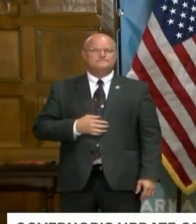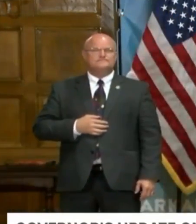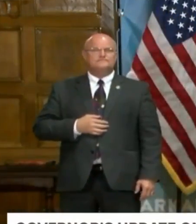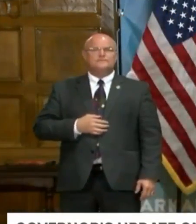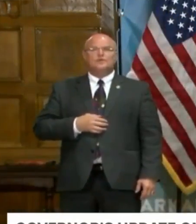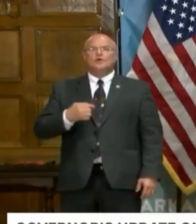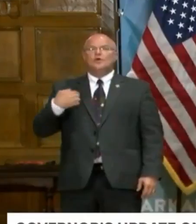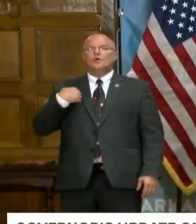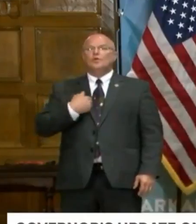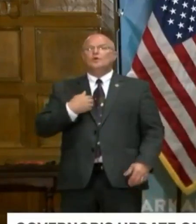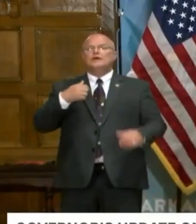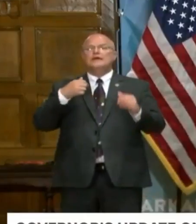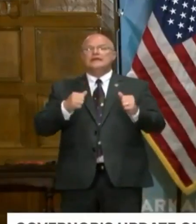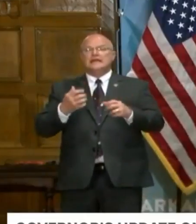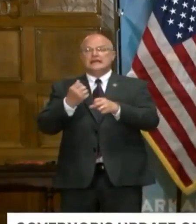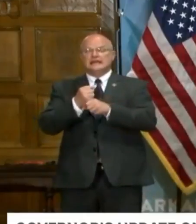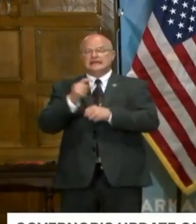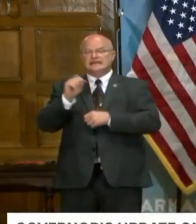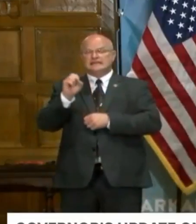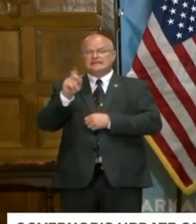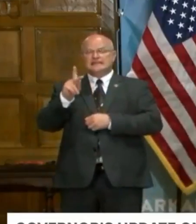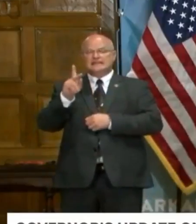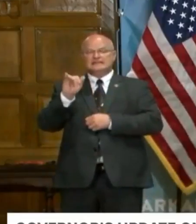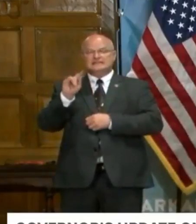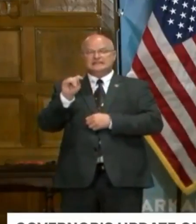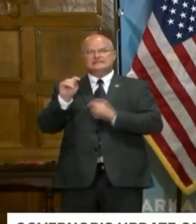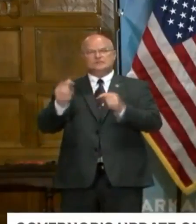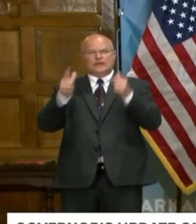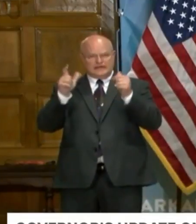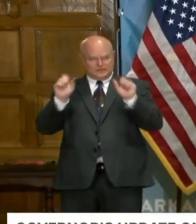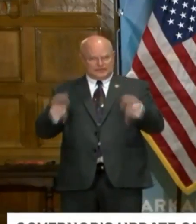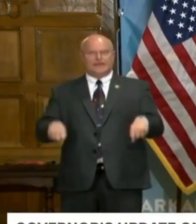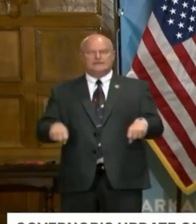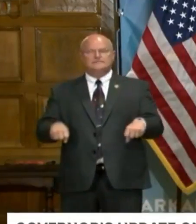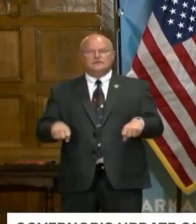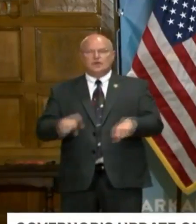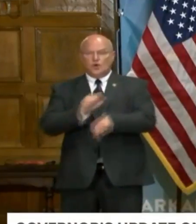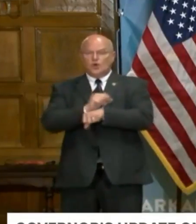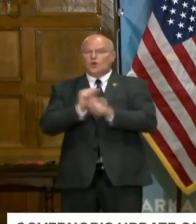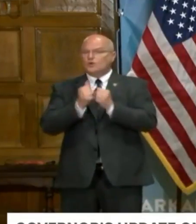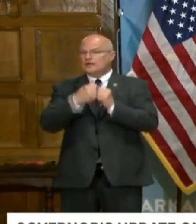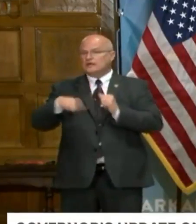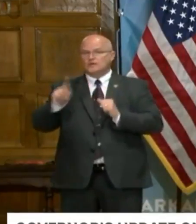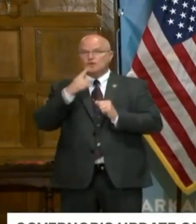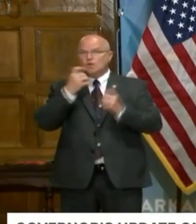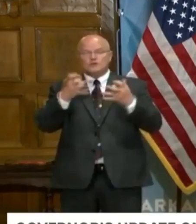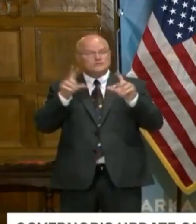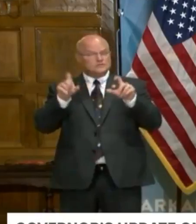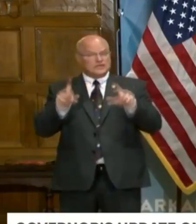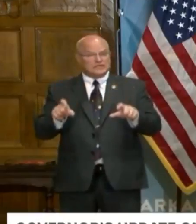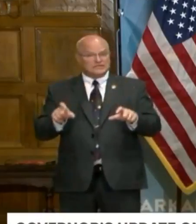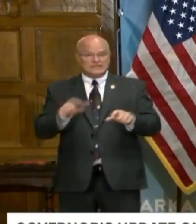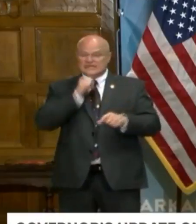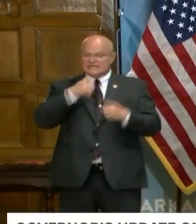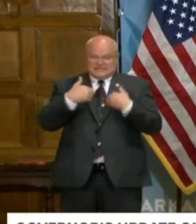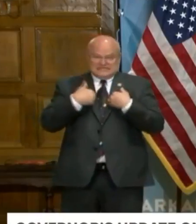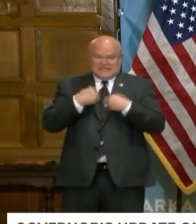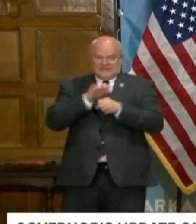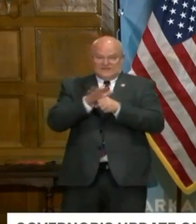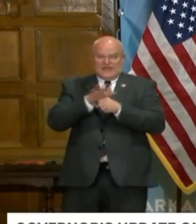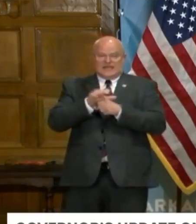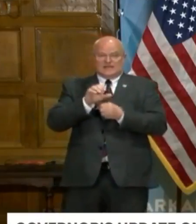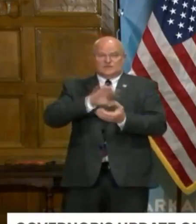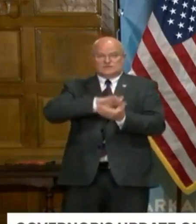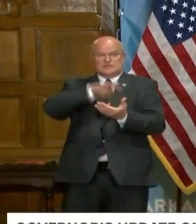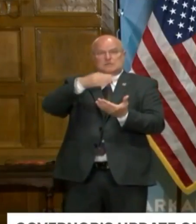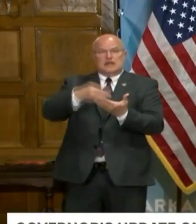We can get those test kits to them very, very quickly. We'll work with anyone who wants to do testing and doesn't have an adequate